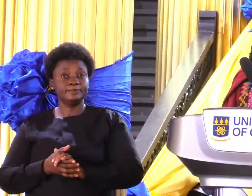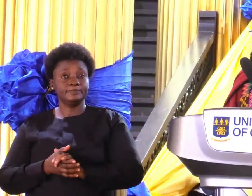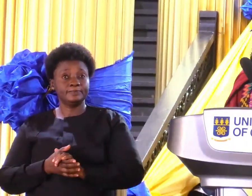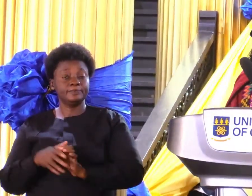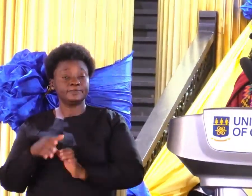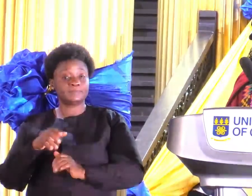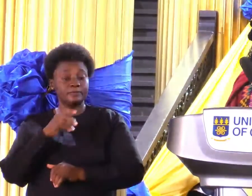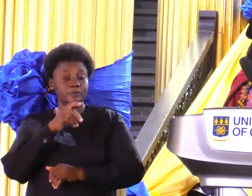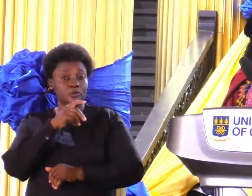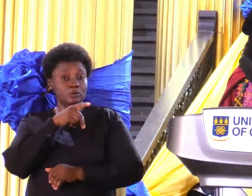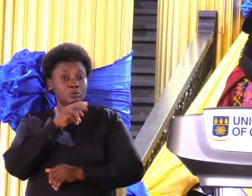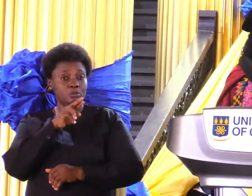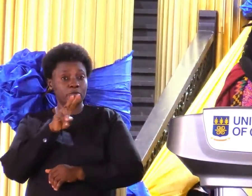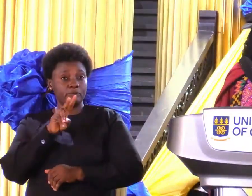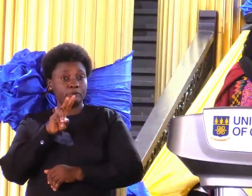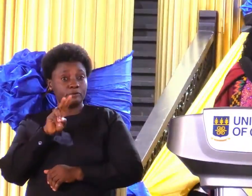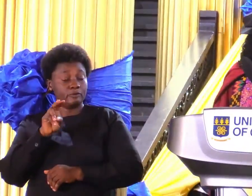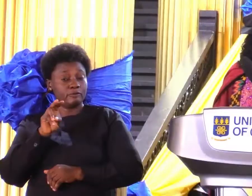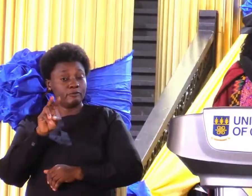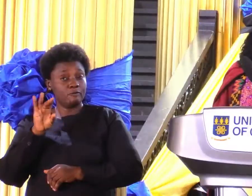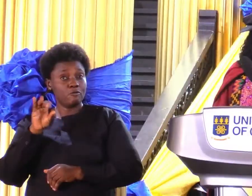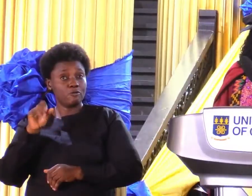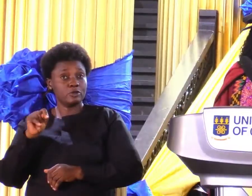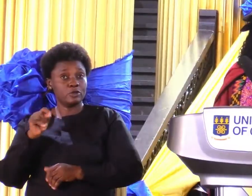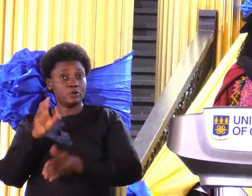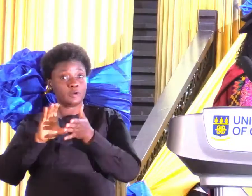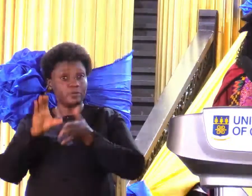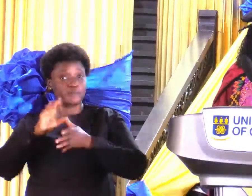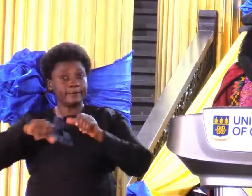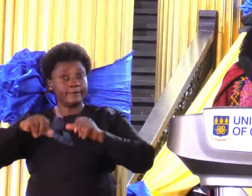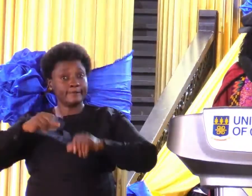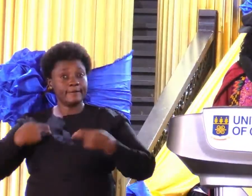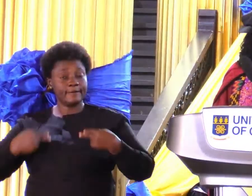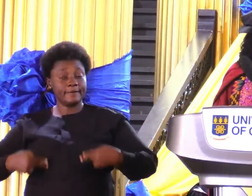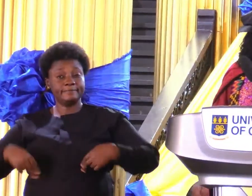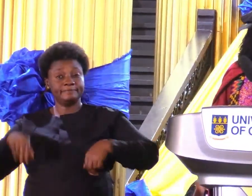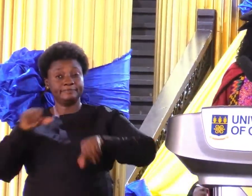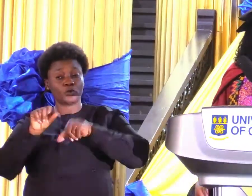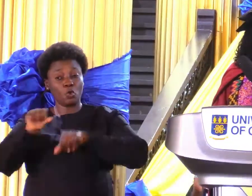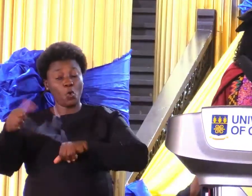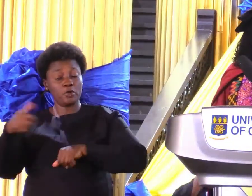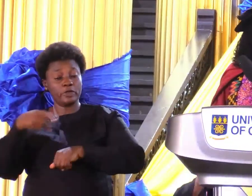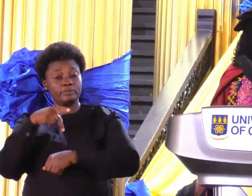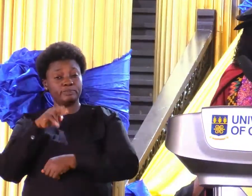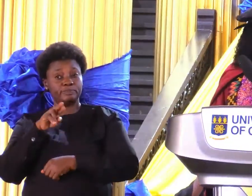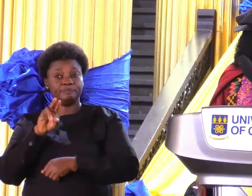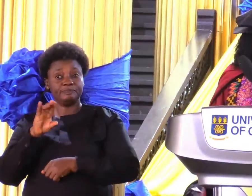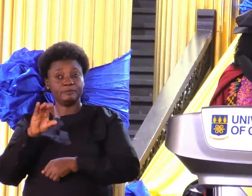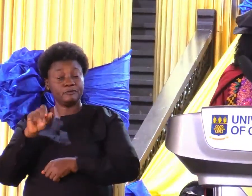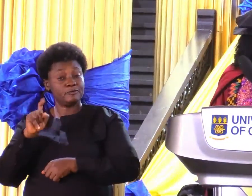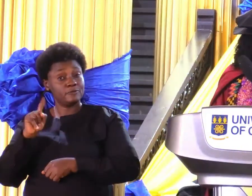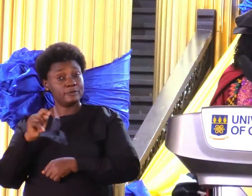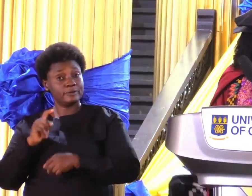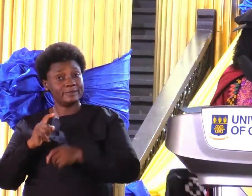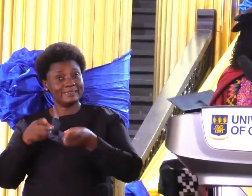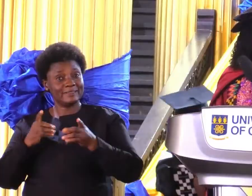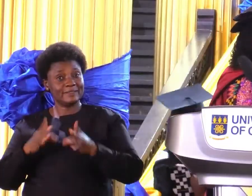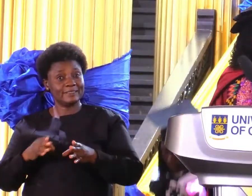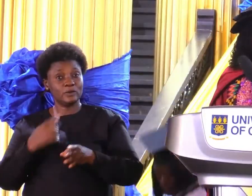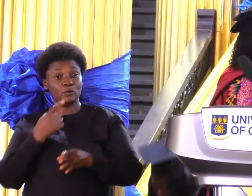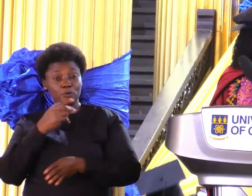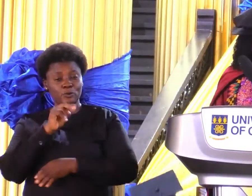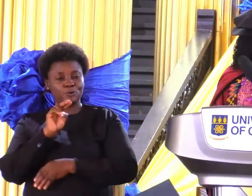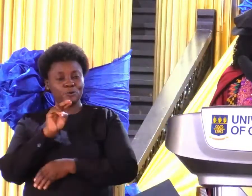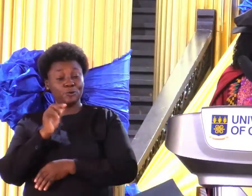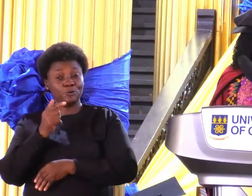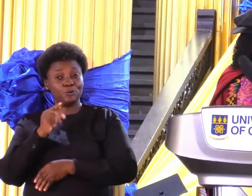Provost of the College of Health Sciences, other provosts present, the Director of Noguchi Memorial Institute for Medical